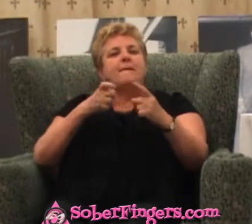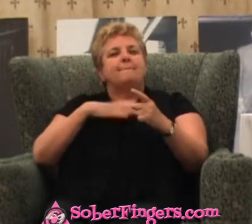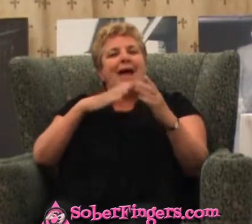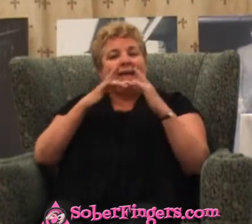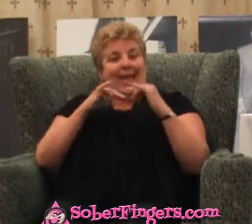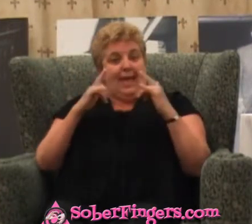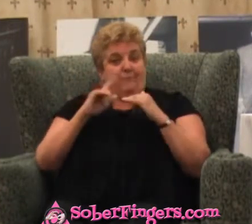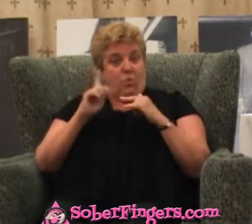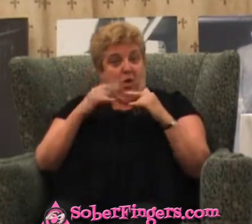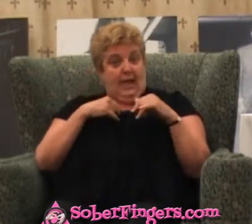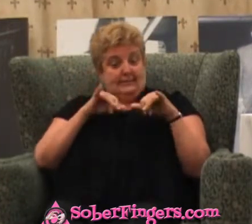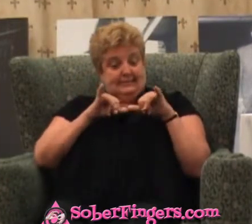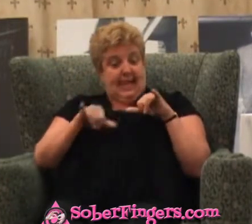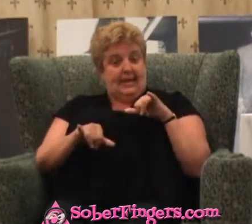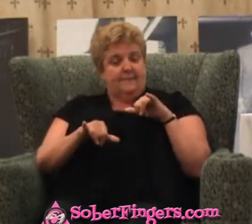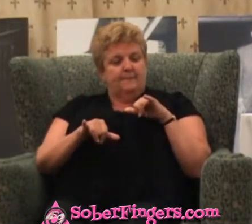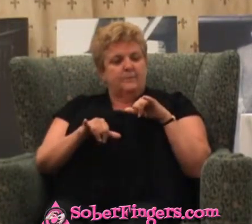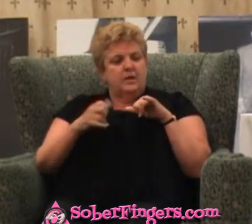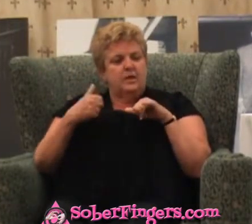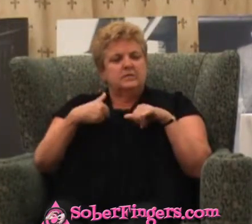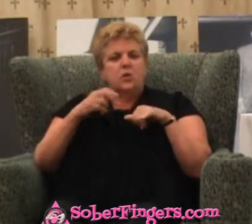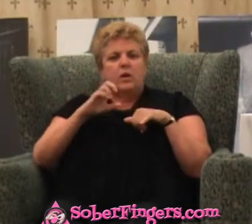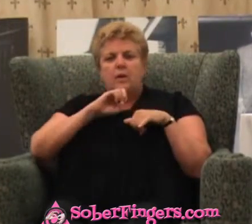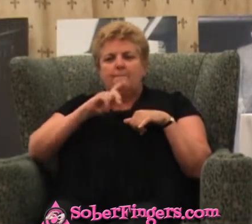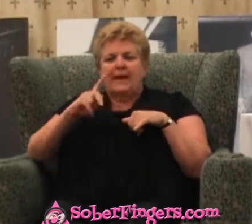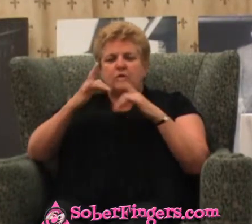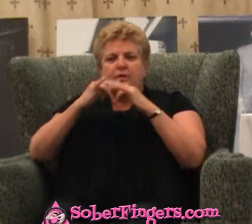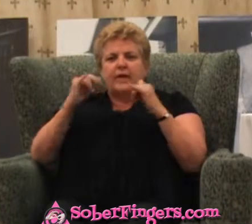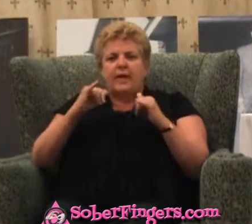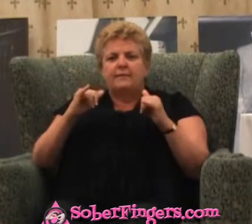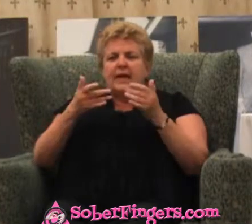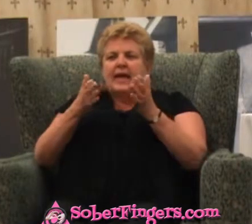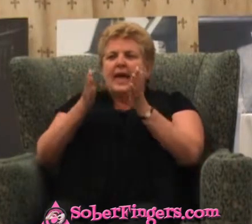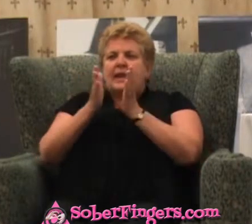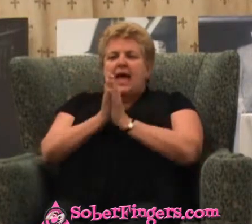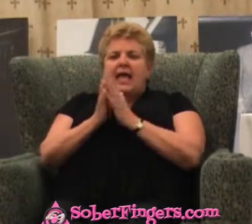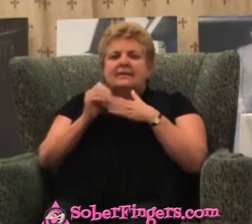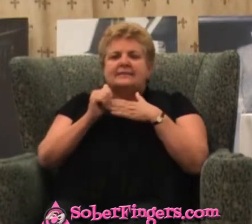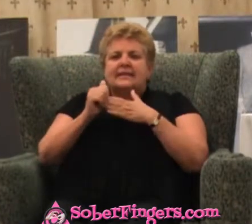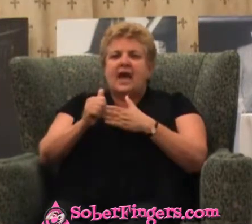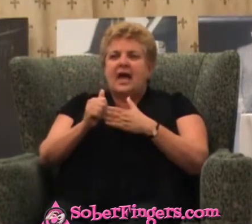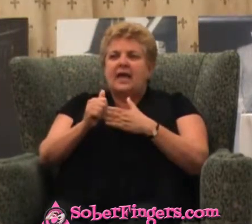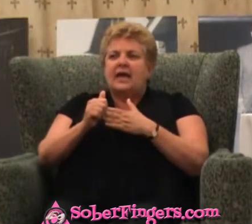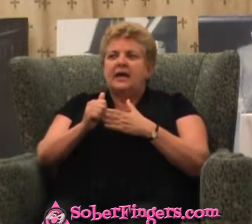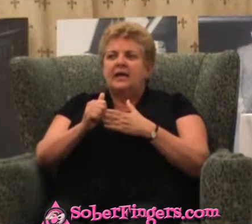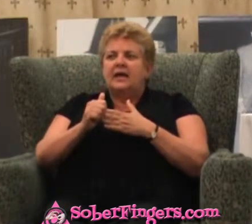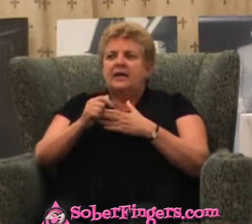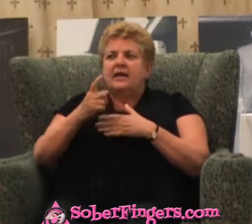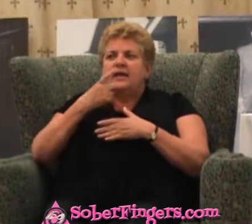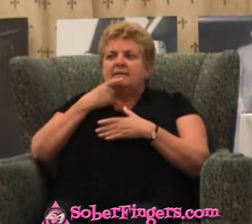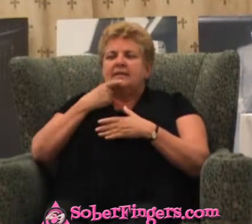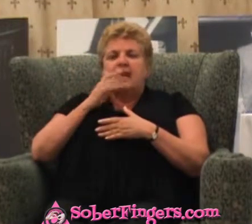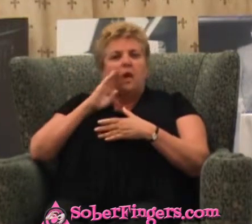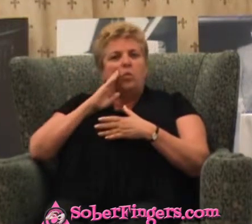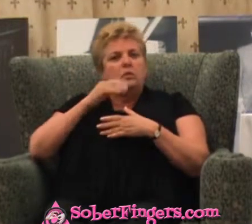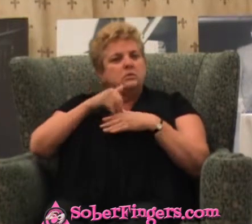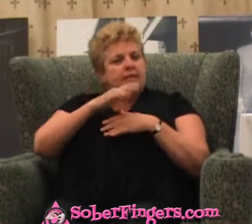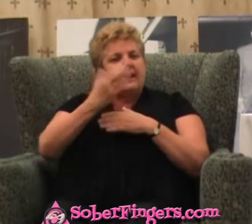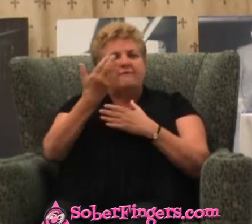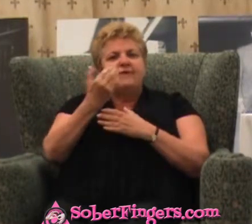And so I went back to the camp and I asked a guide, I'd love to be able to send like $50 a month to the lunch program. How can I get in